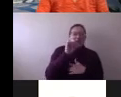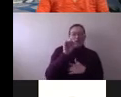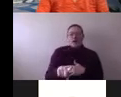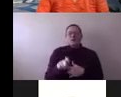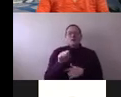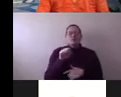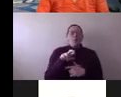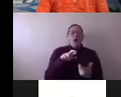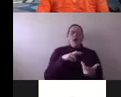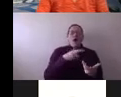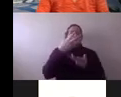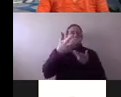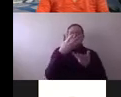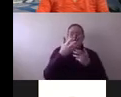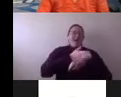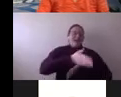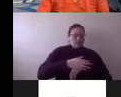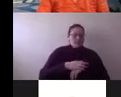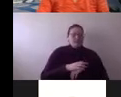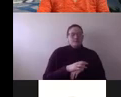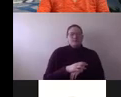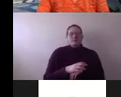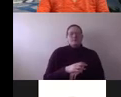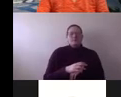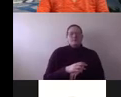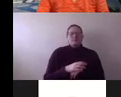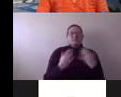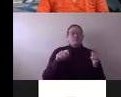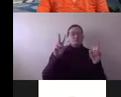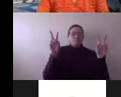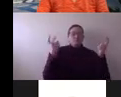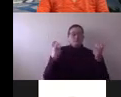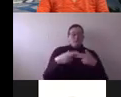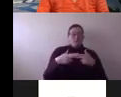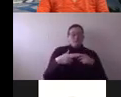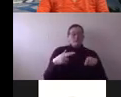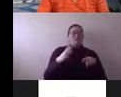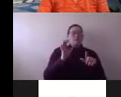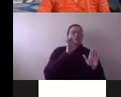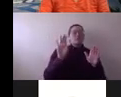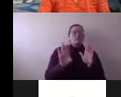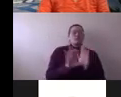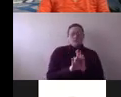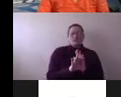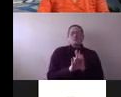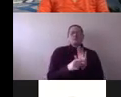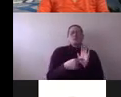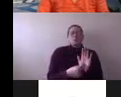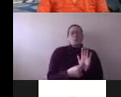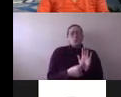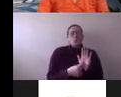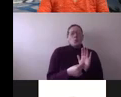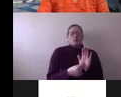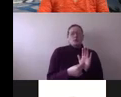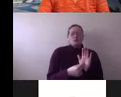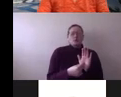or exchange afterwards. So this title slide, the image is at the beginning